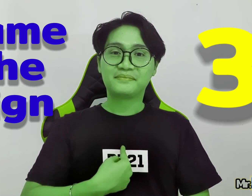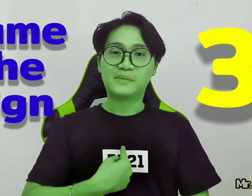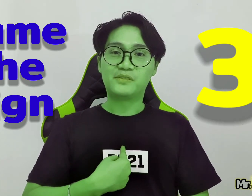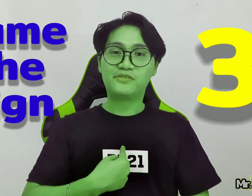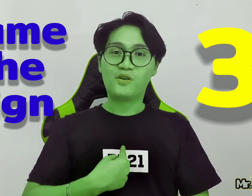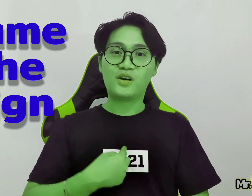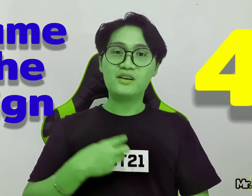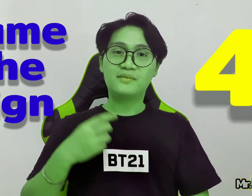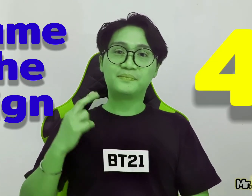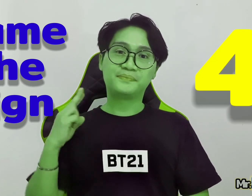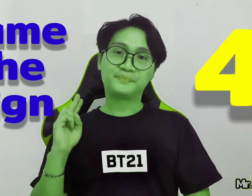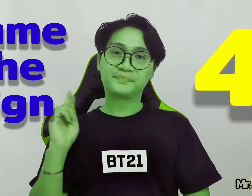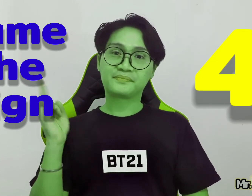Number 4.